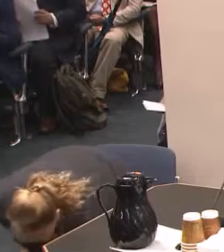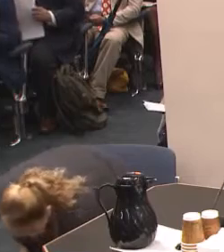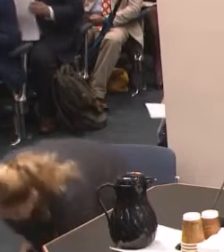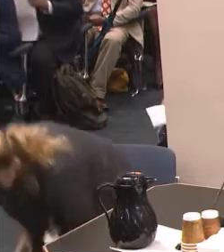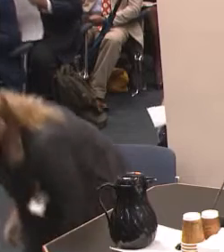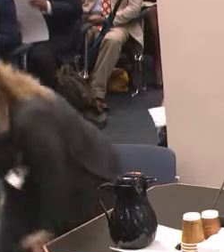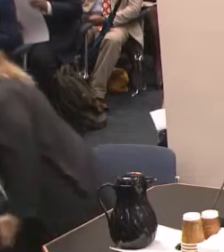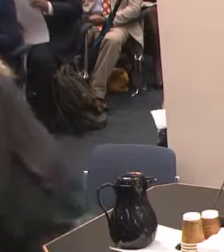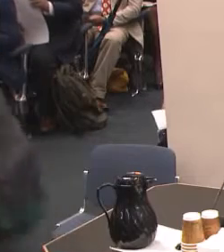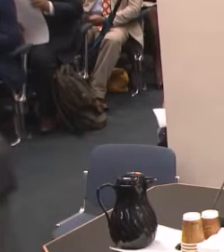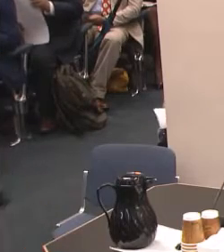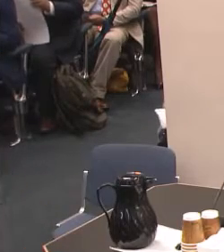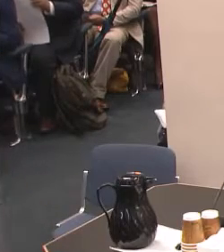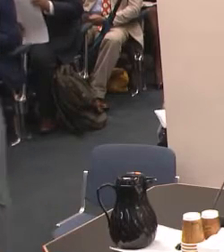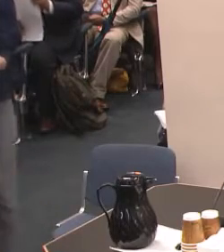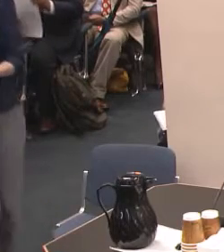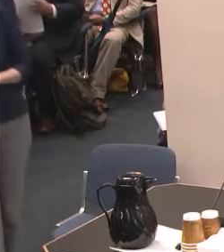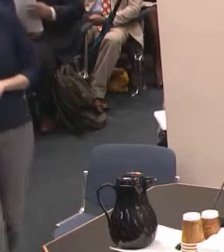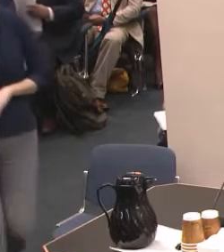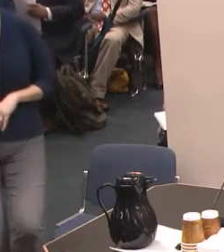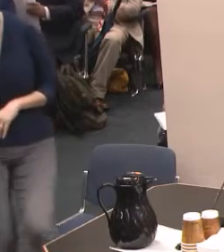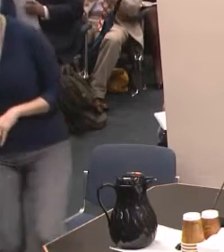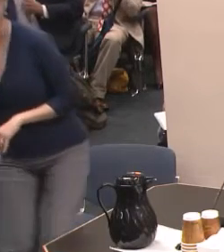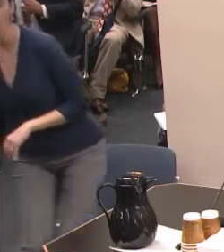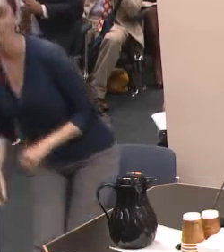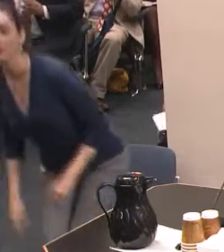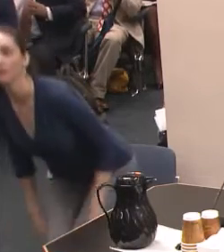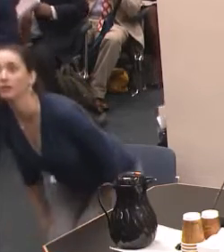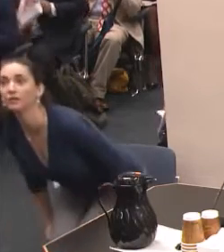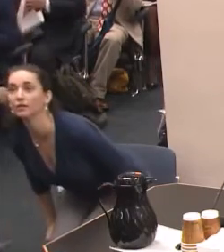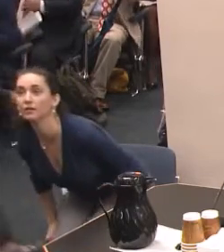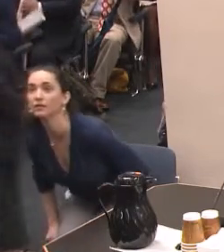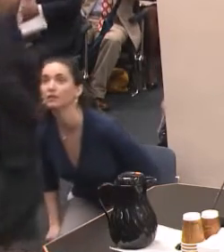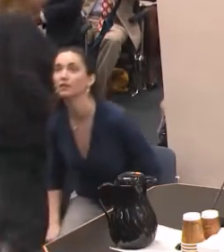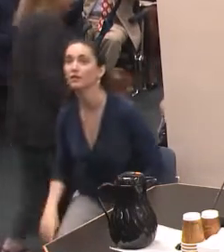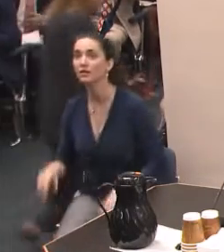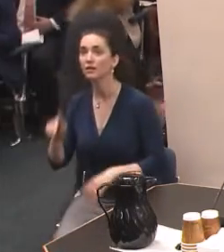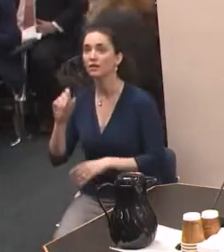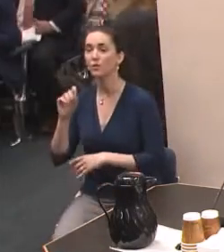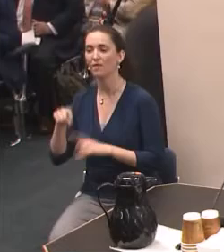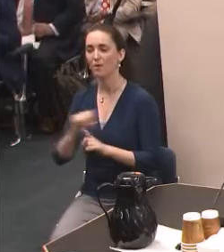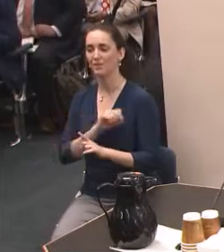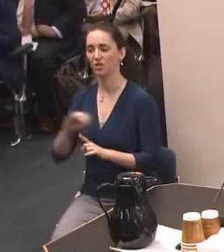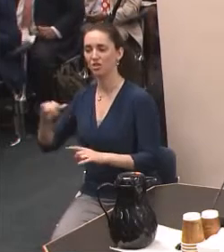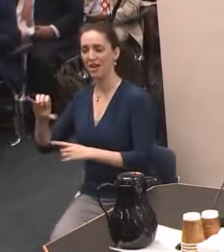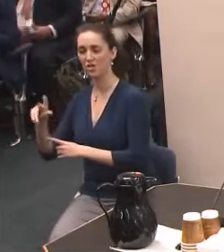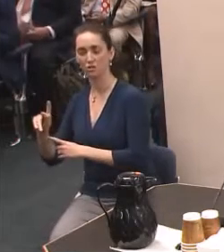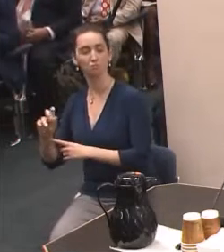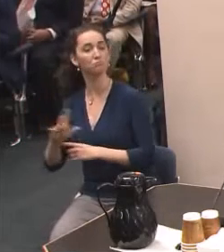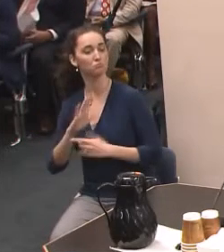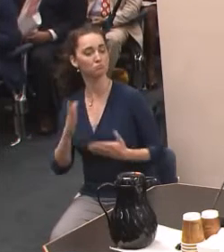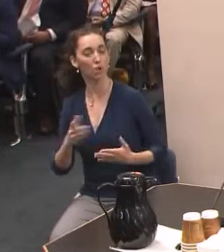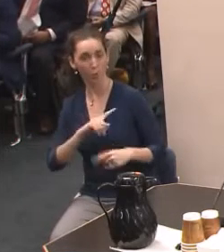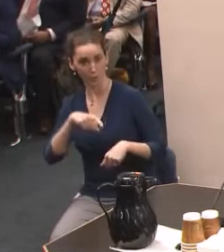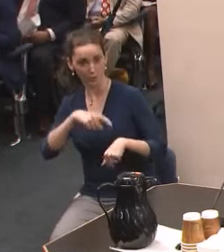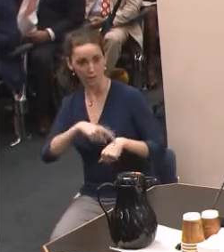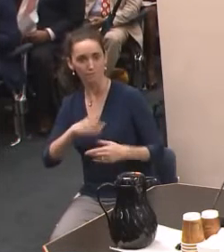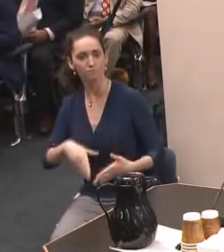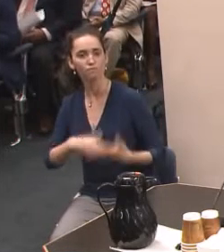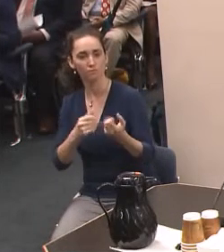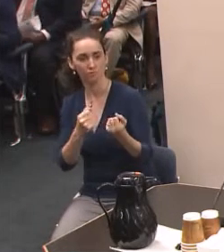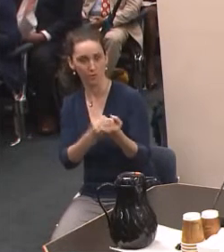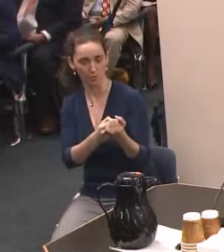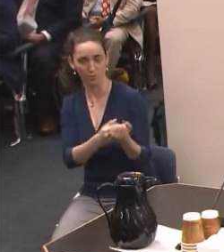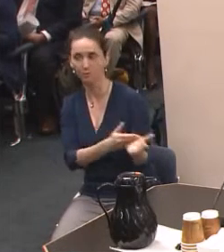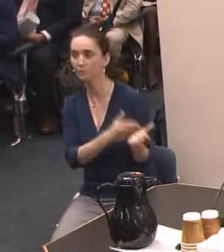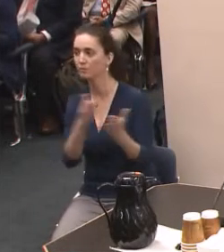favorable. Okay. All right, question by Senator Mills. Thank you, Mr. Chairman. I wanted to thank Representative Phelps for